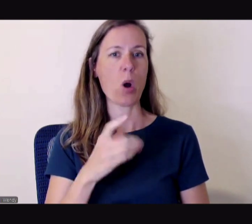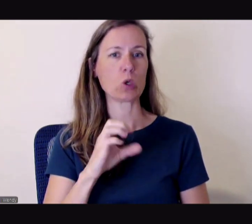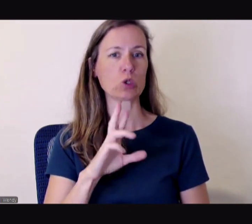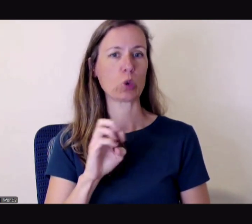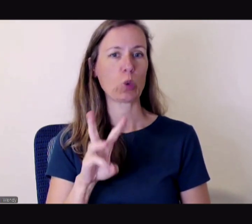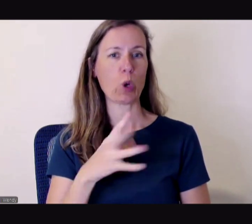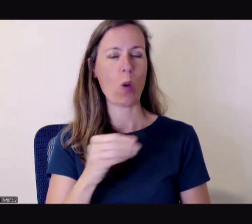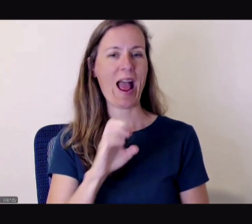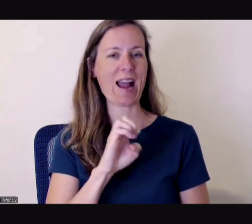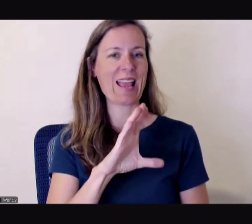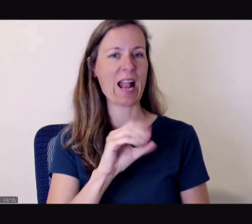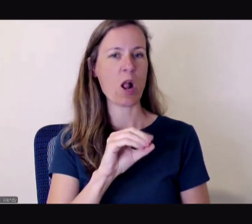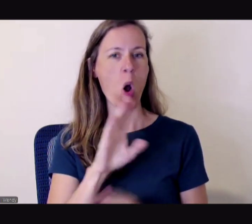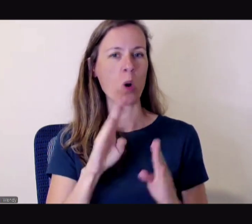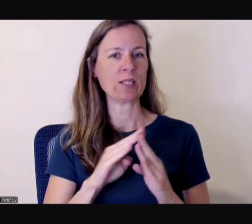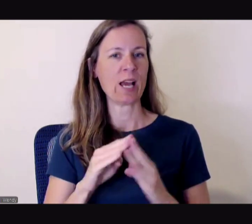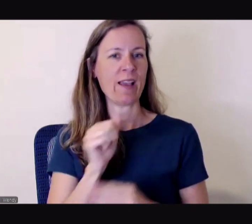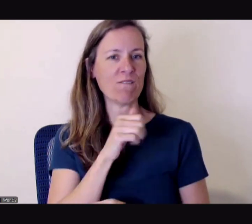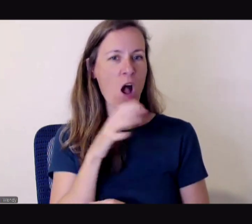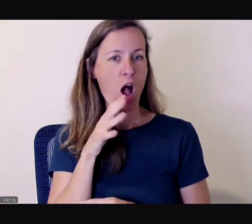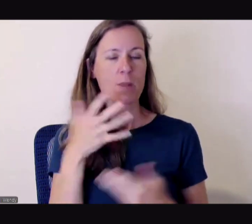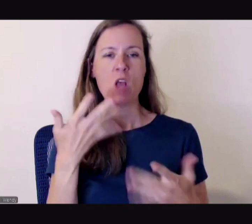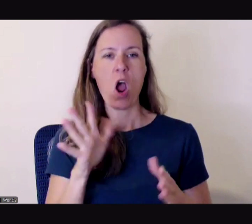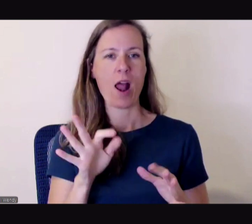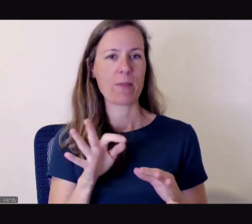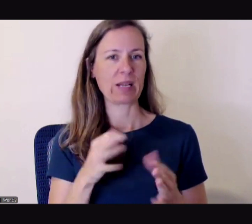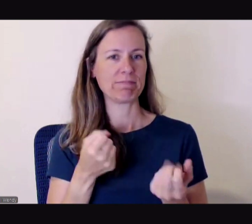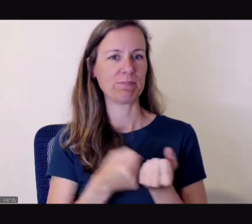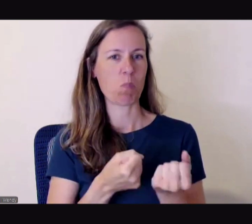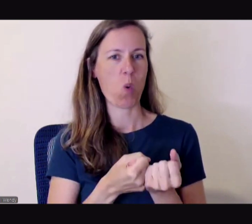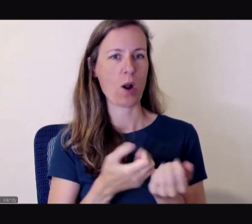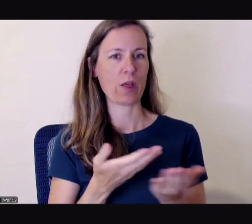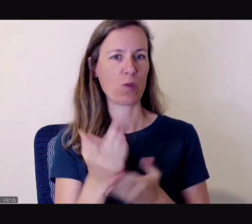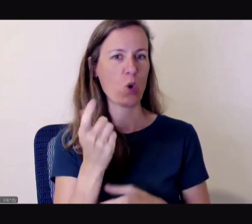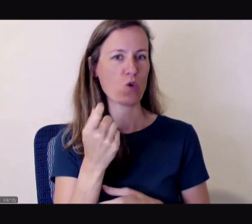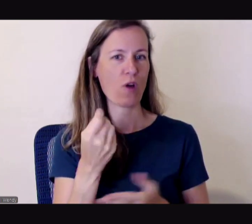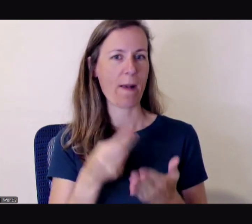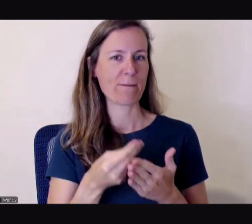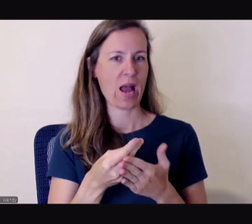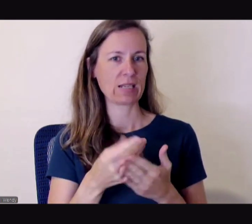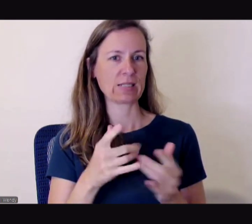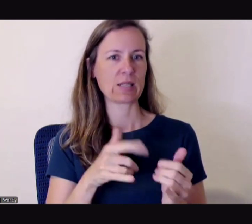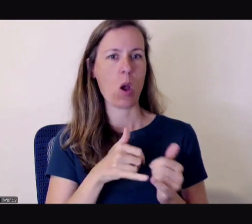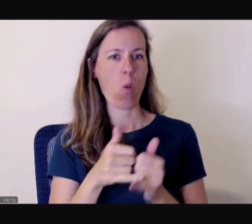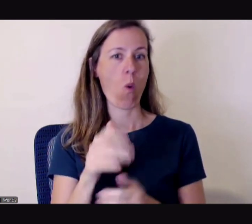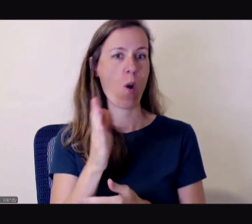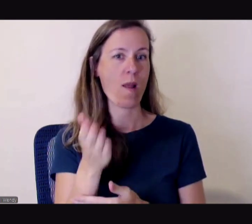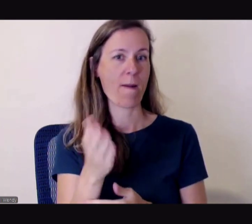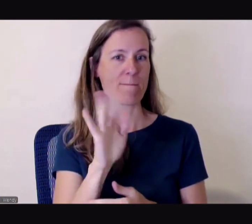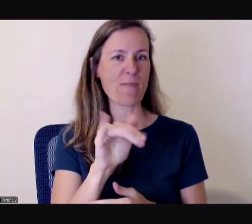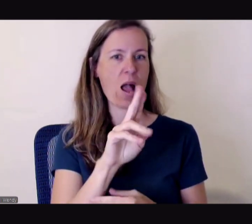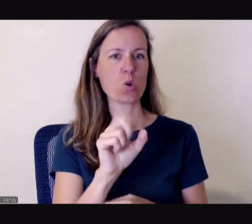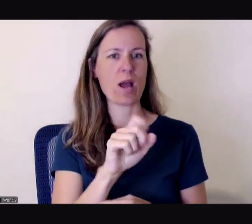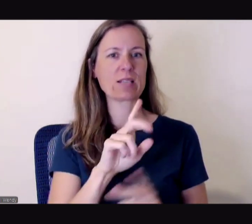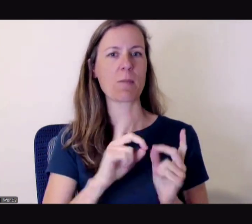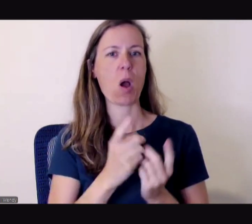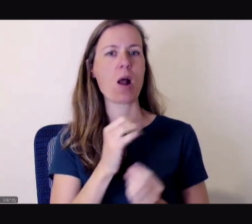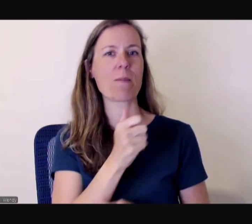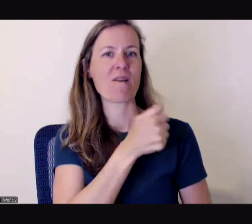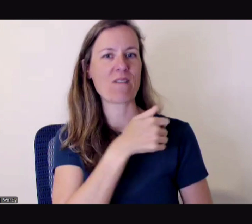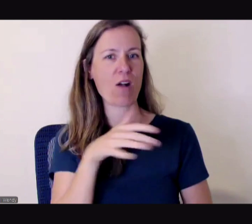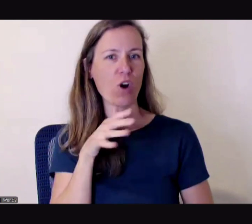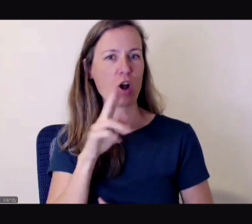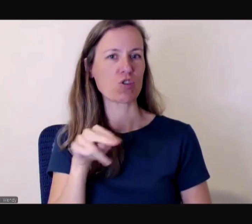grant monies awarded by the U.S. Department of Agriculture, Natural Resources Conservation Services, Agriculture and Innovation